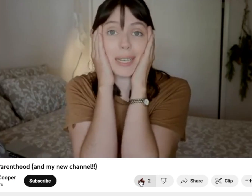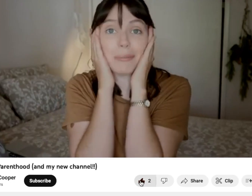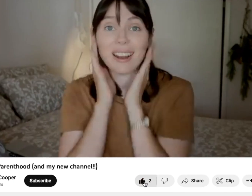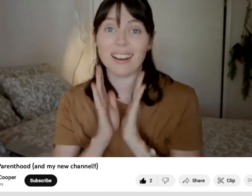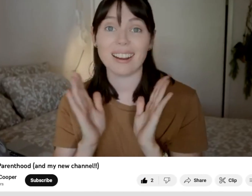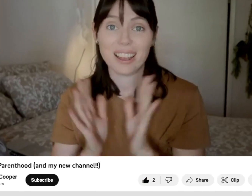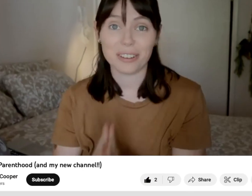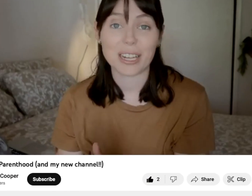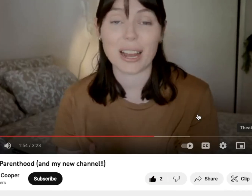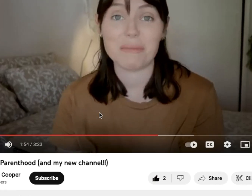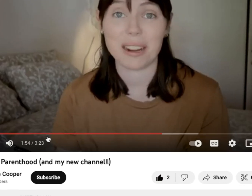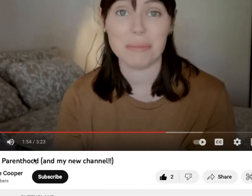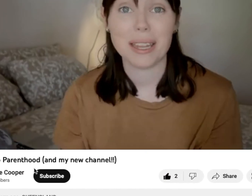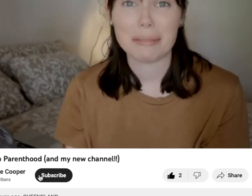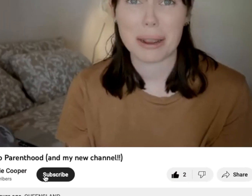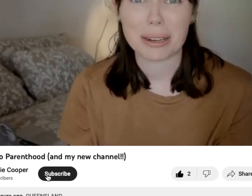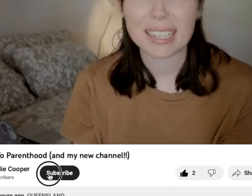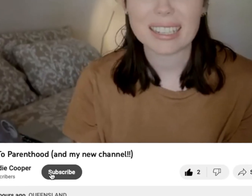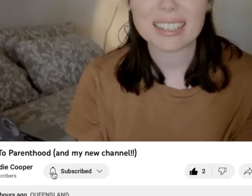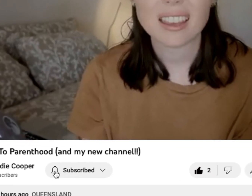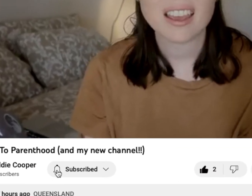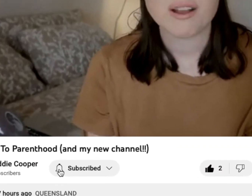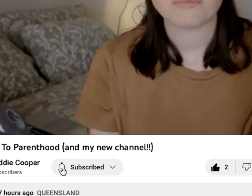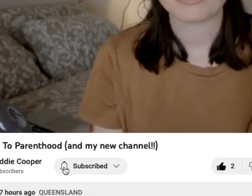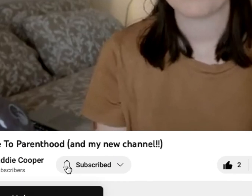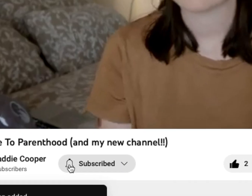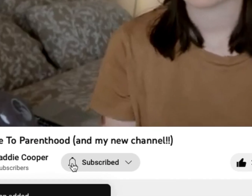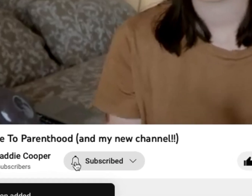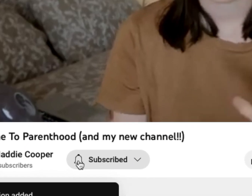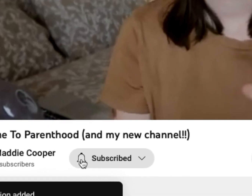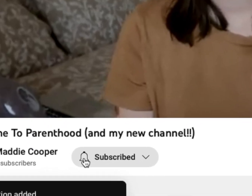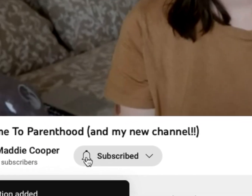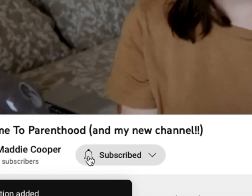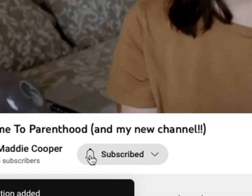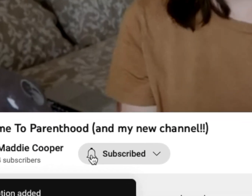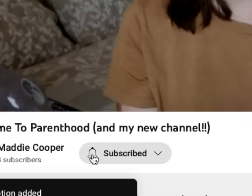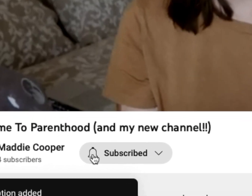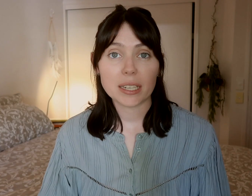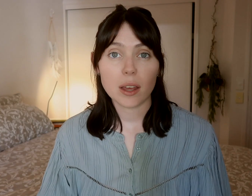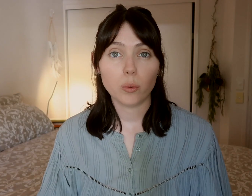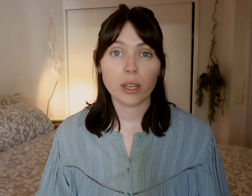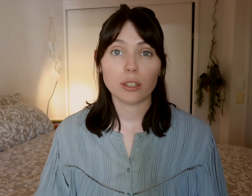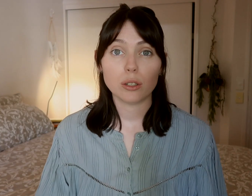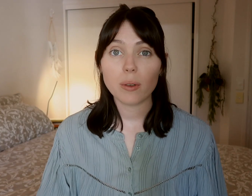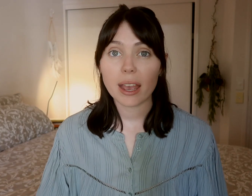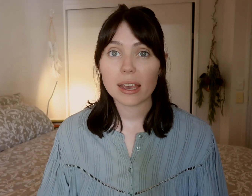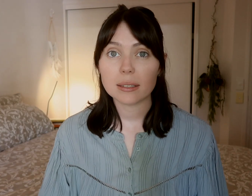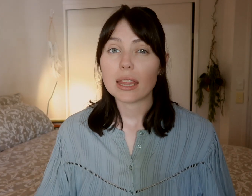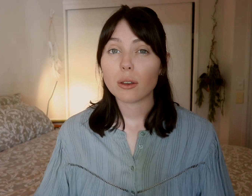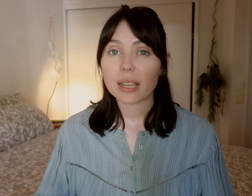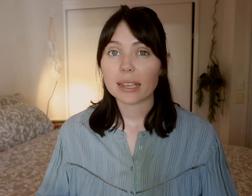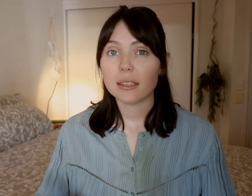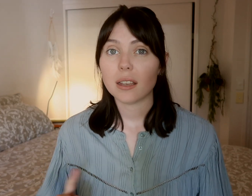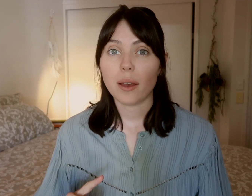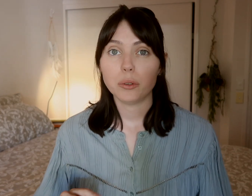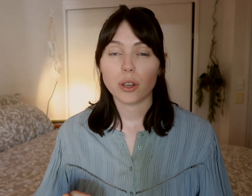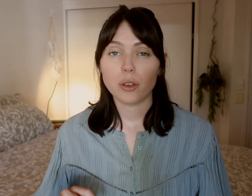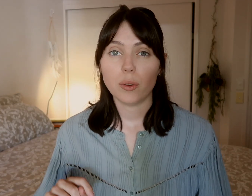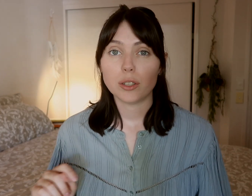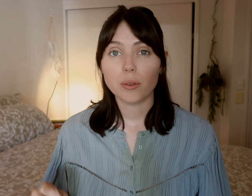go up just click subscribe down below. Alright, let's jump into it. A lot of the signs can be done with two hands, in those cases I will show you a two